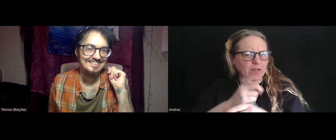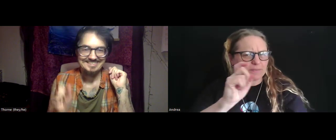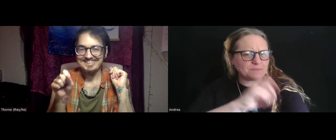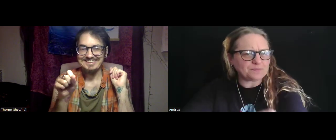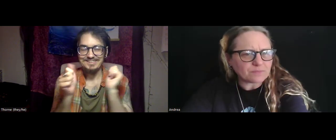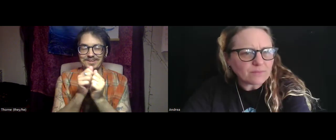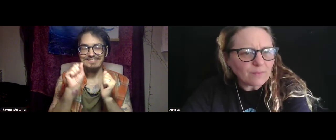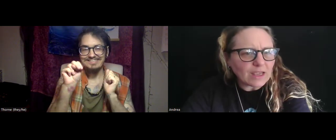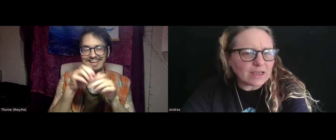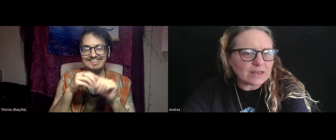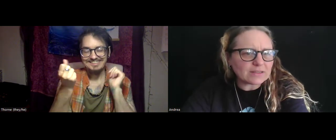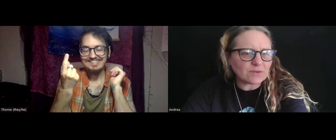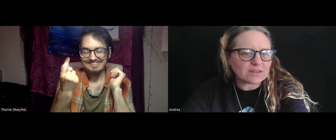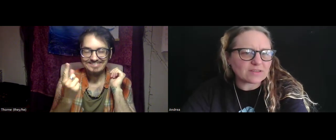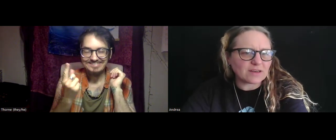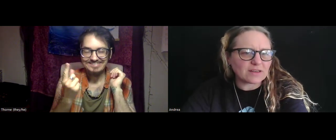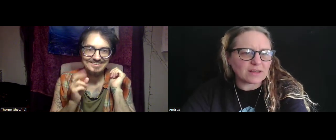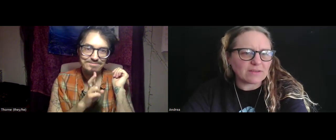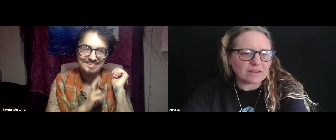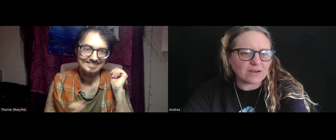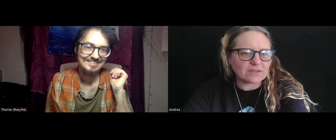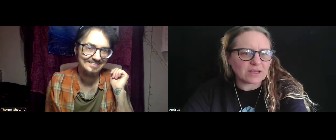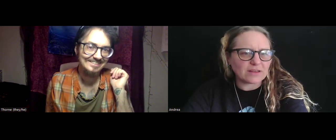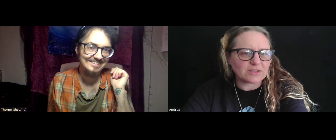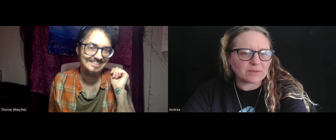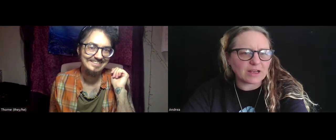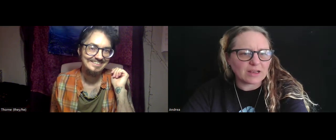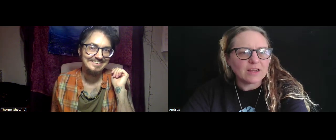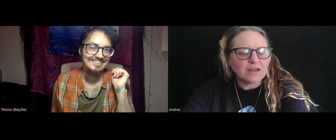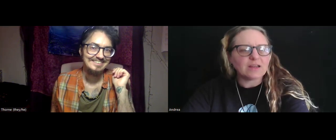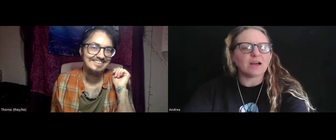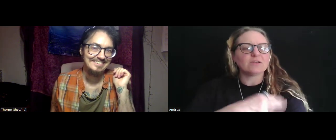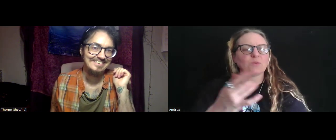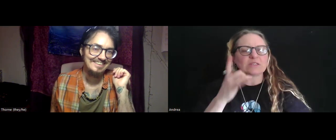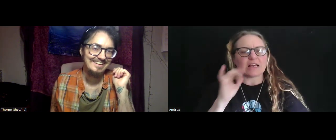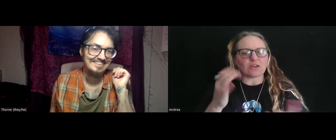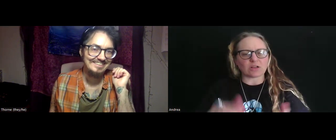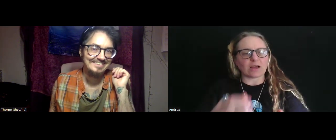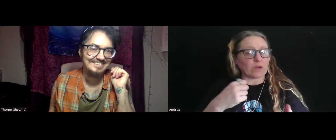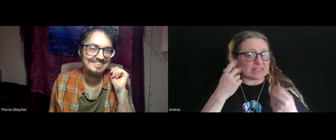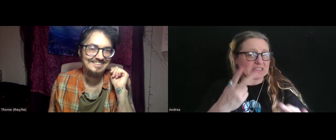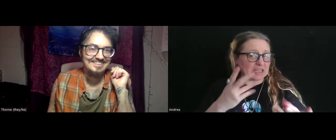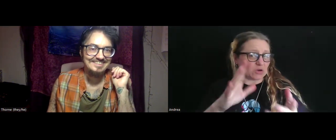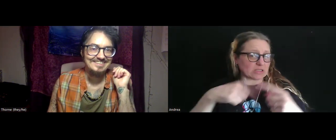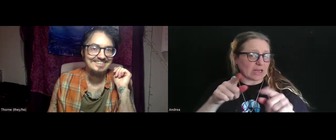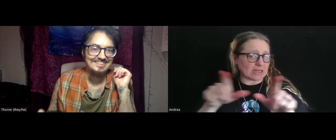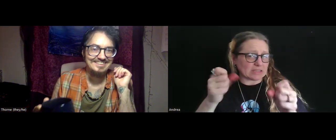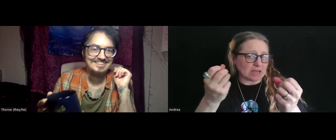right? Yes, with the sun in the 11th house, yeah, in Gemini. Yeah. So what's that look like? We can see your signing style,